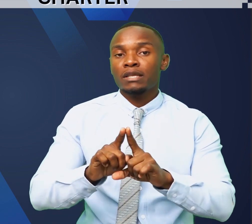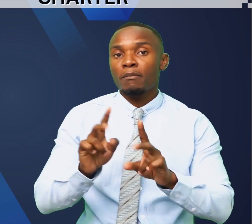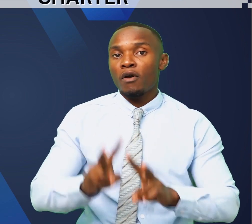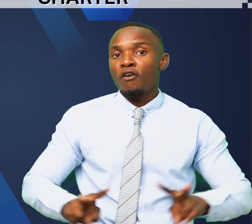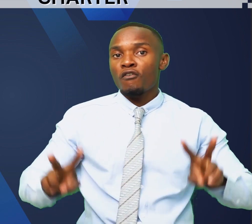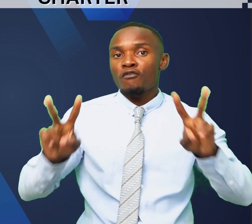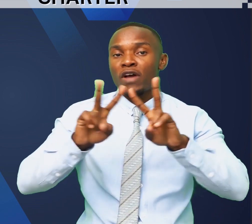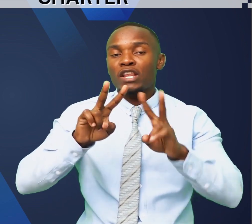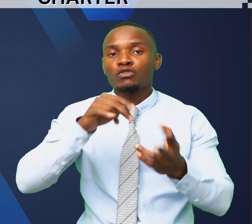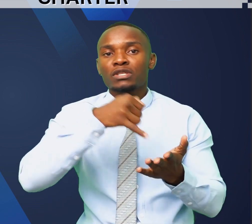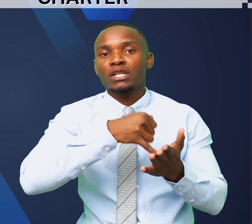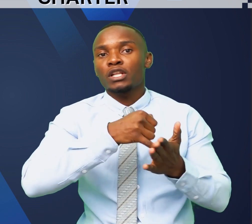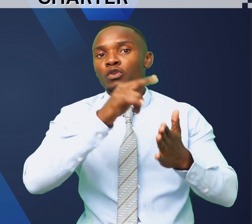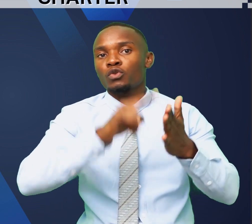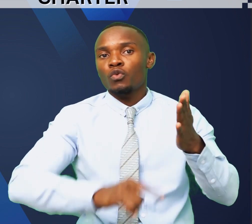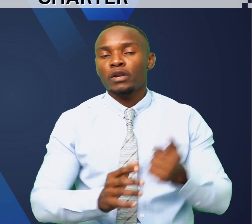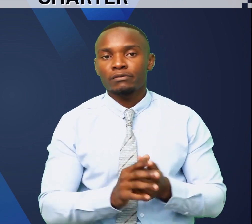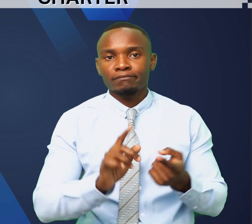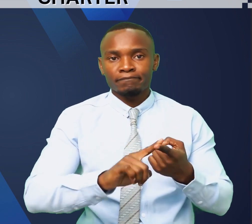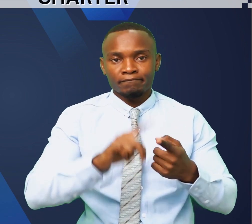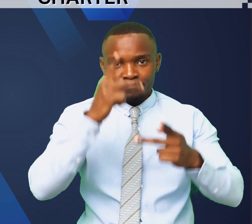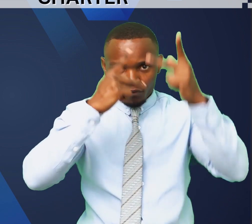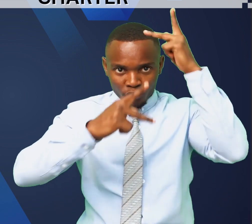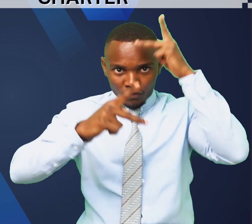core values are professionalism,